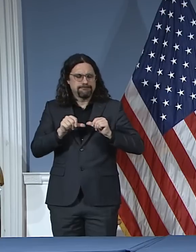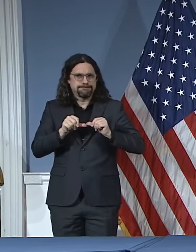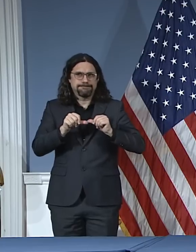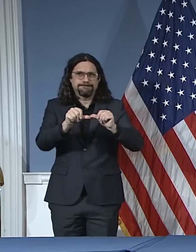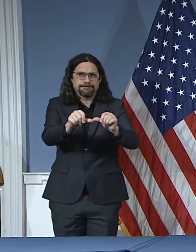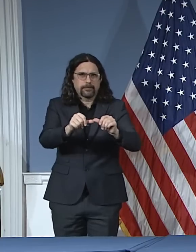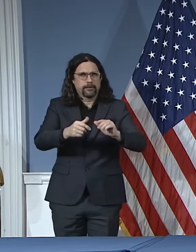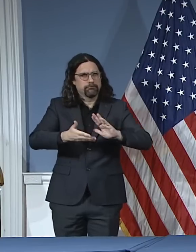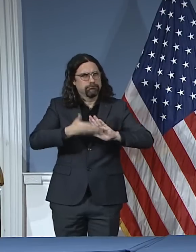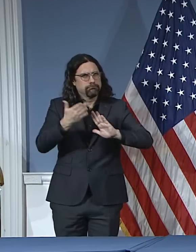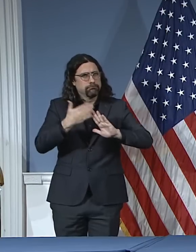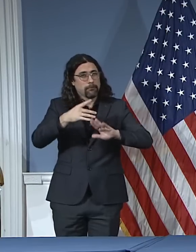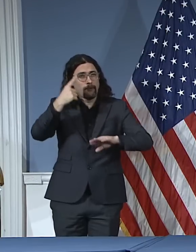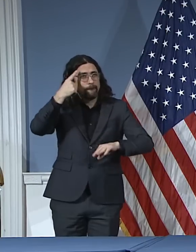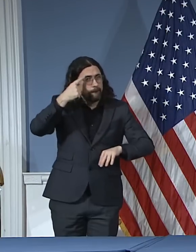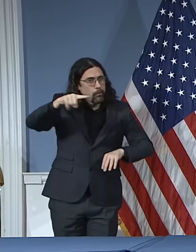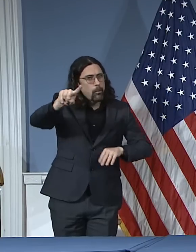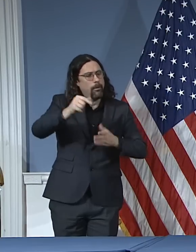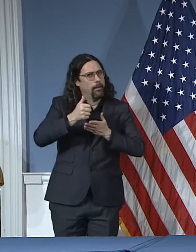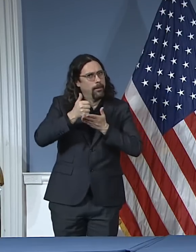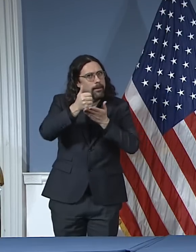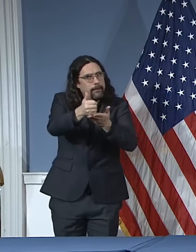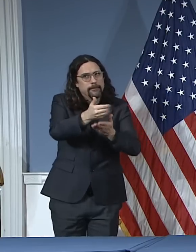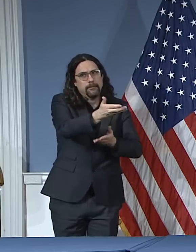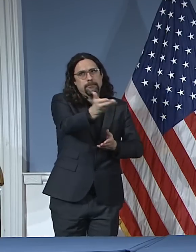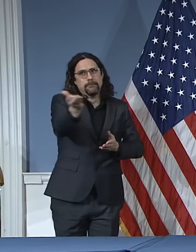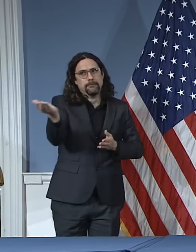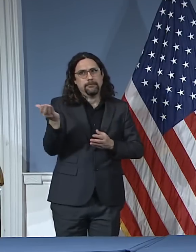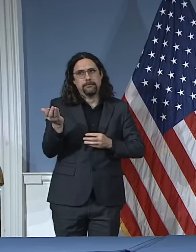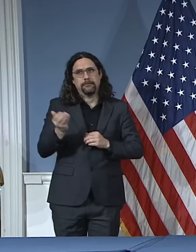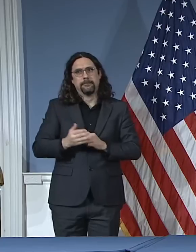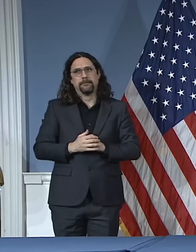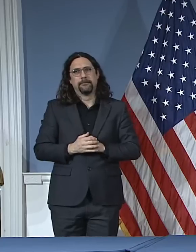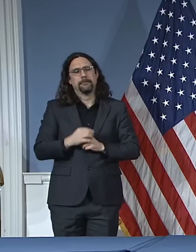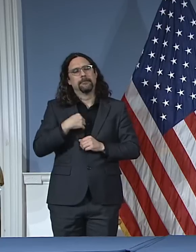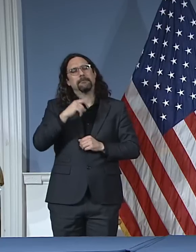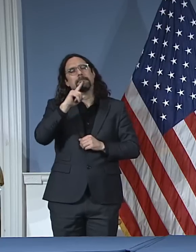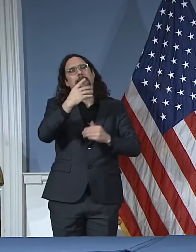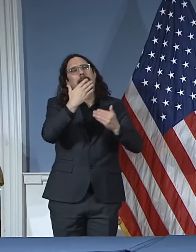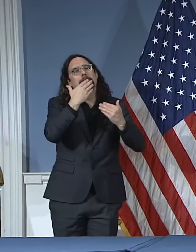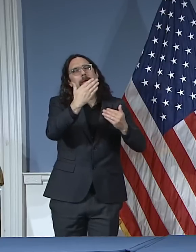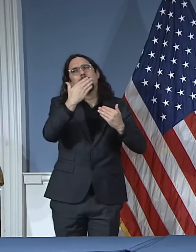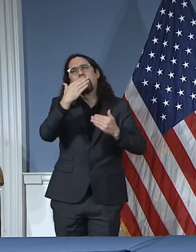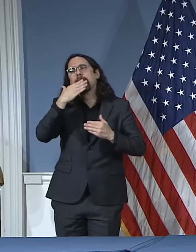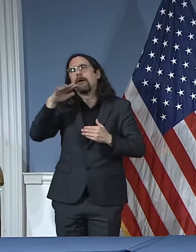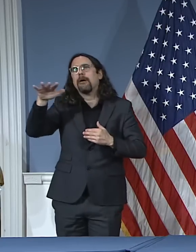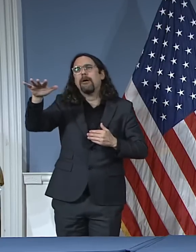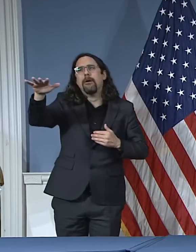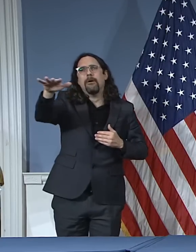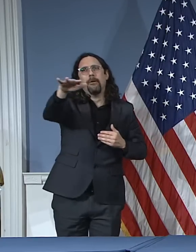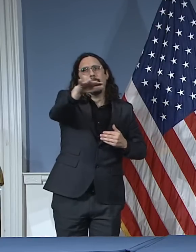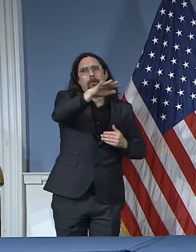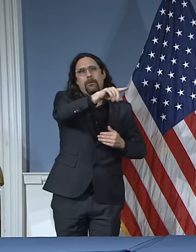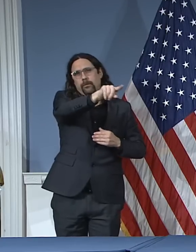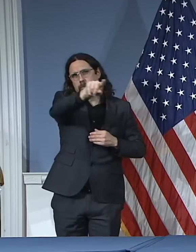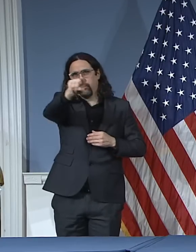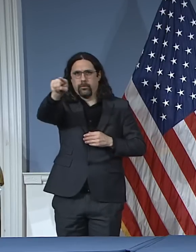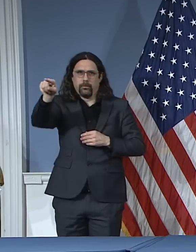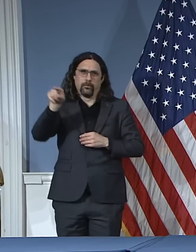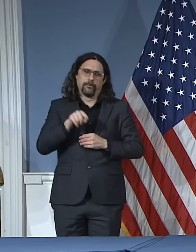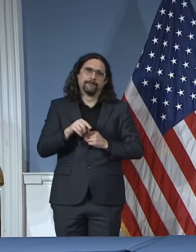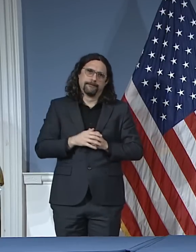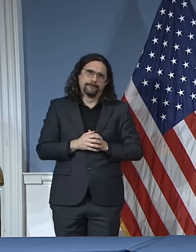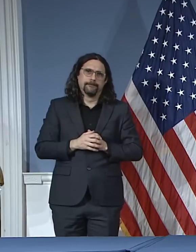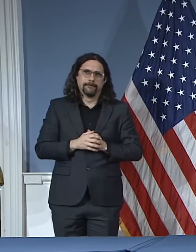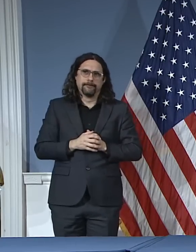answering the call in their own way. I want to thank all of you. We need all of you. And you don't get the praise you deserve